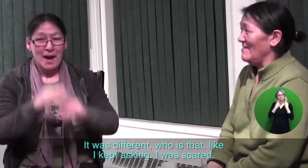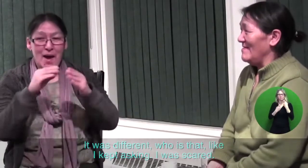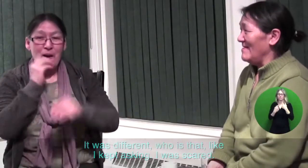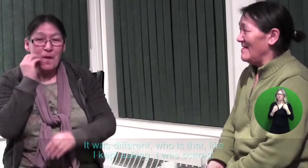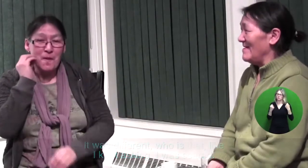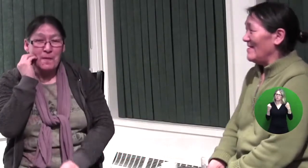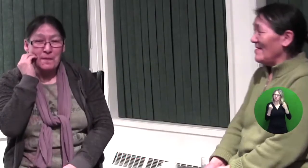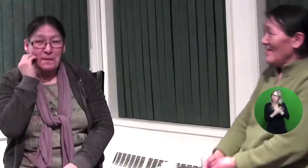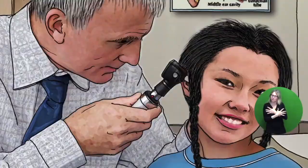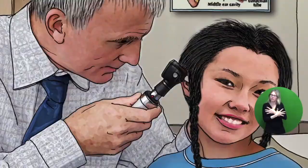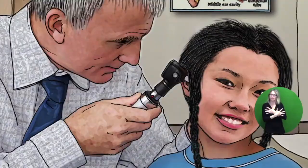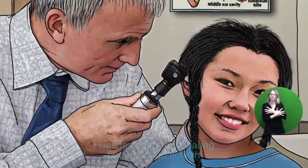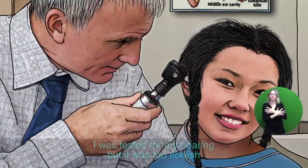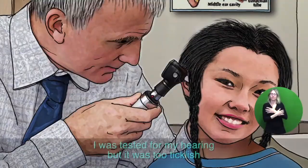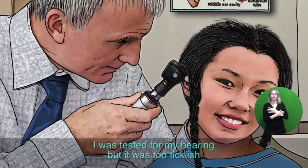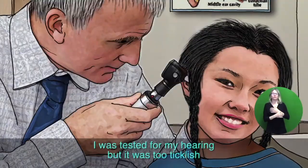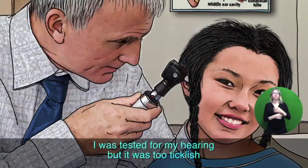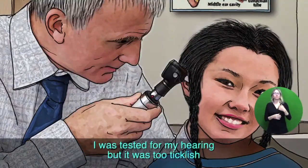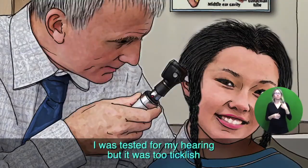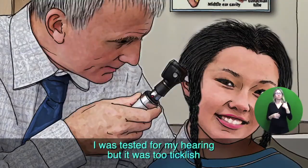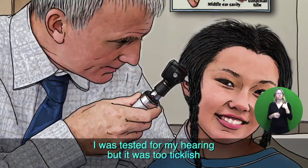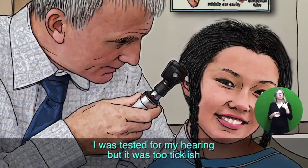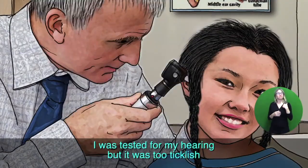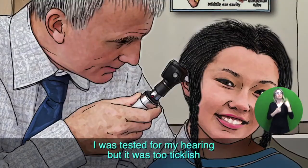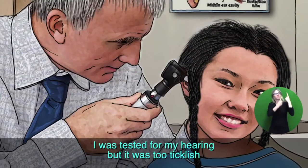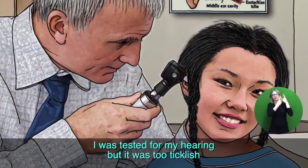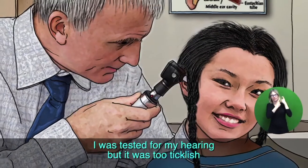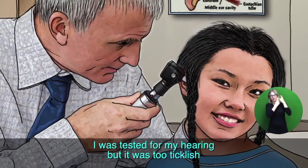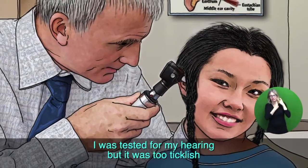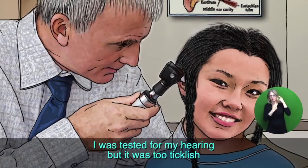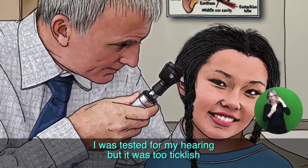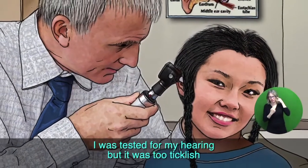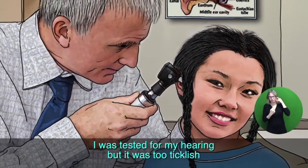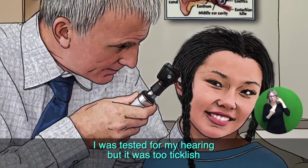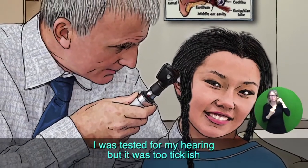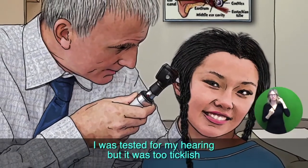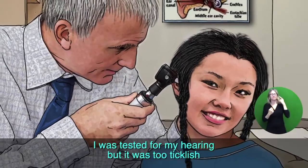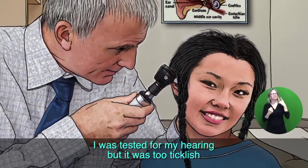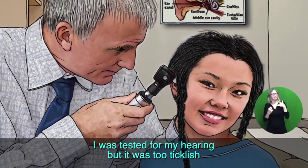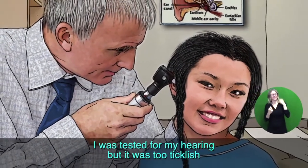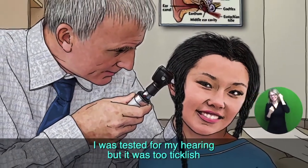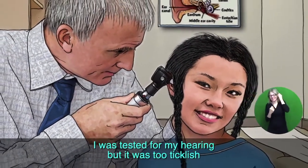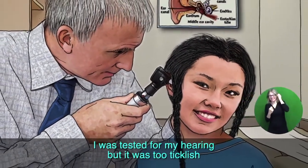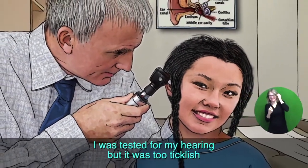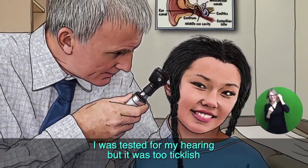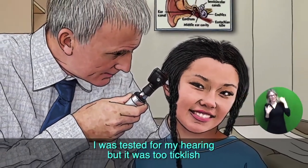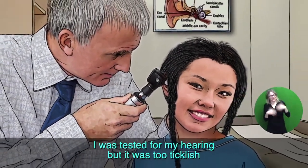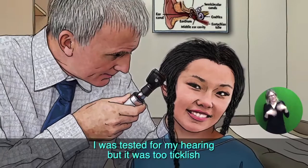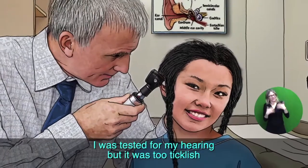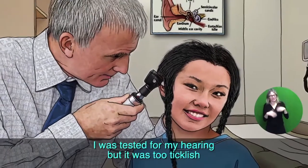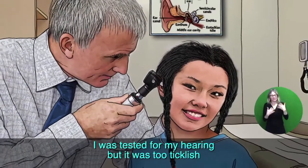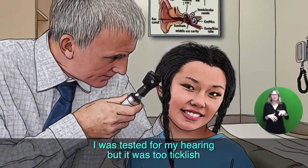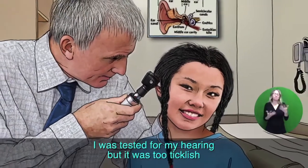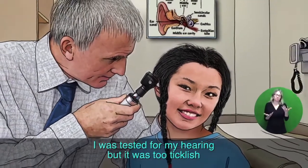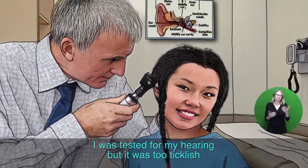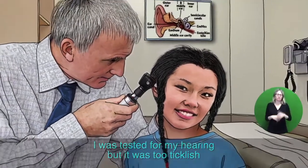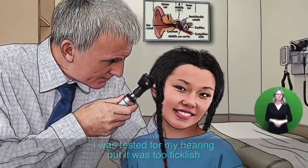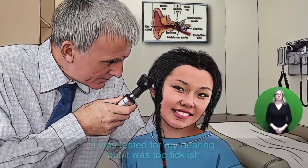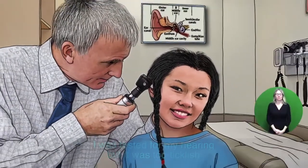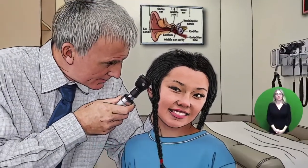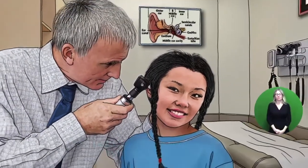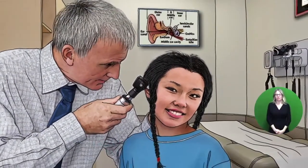scared. She was tested for her hearing, but it was too